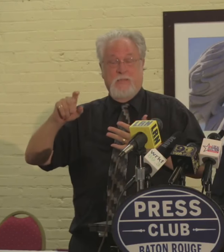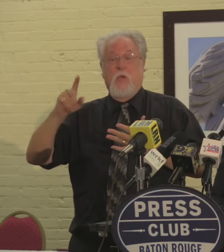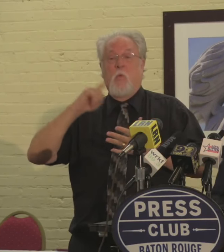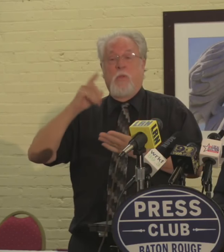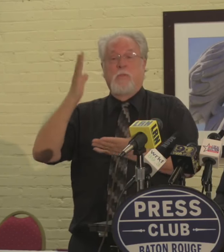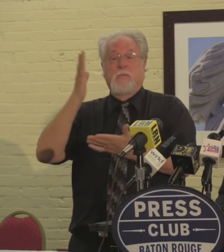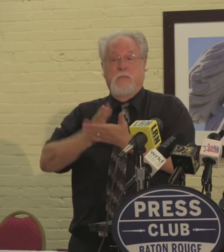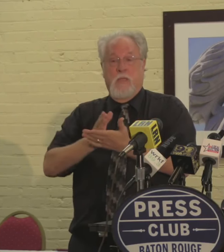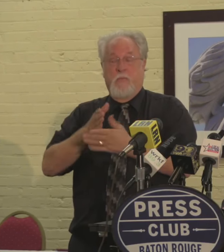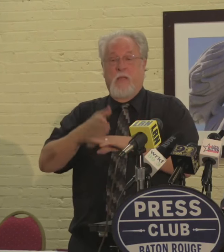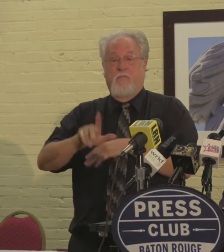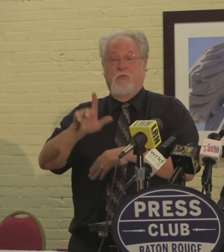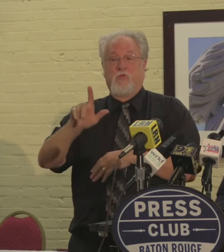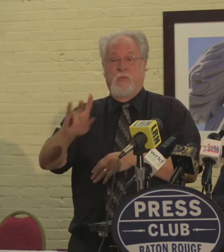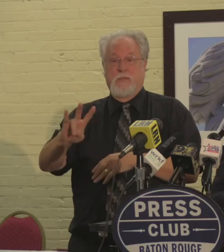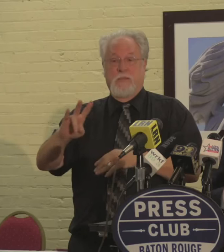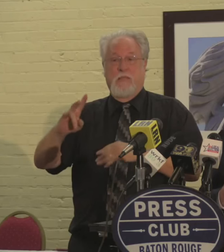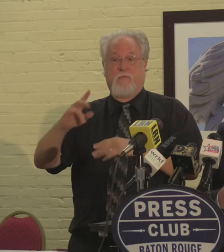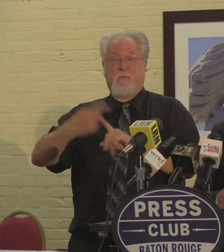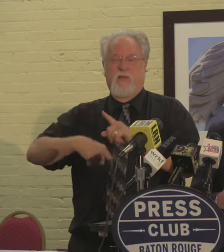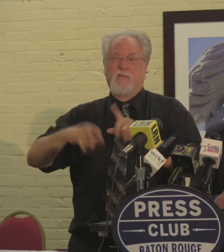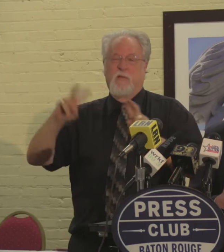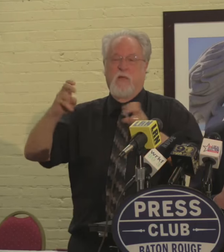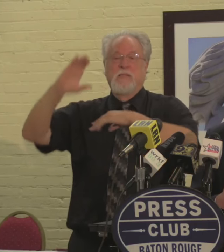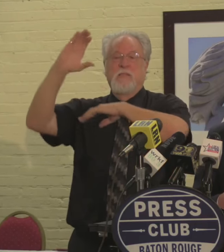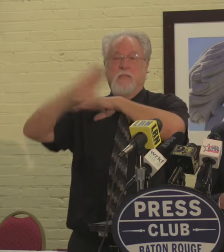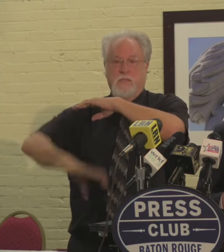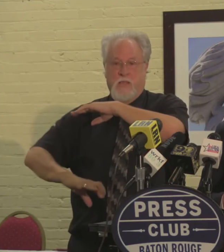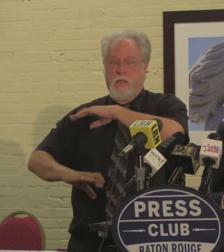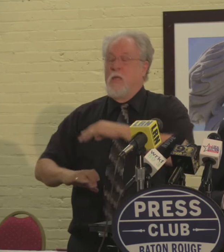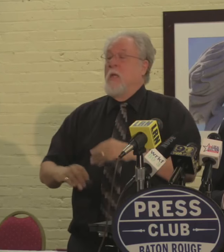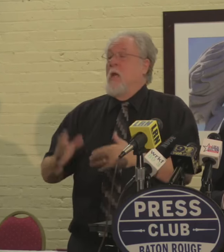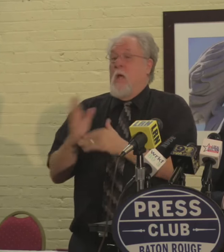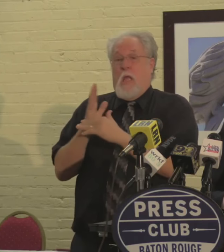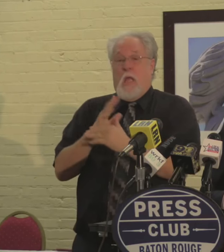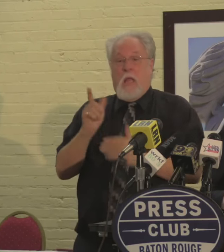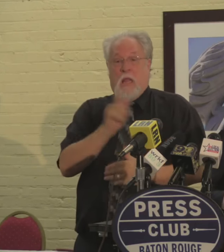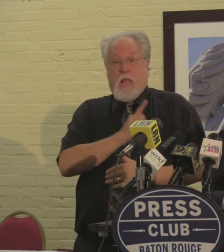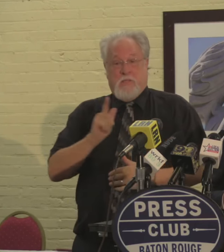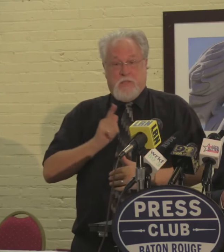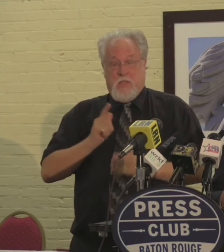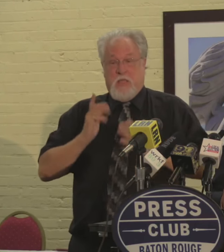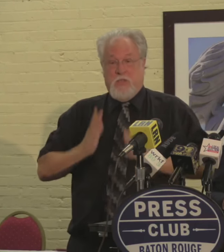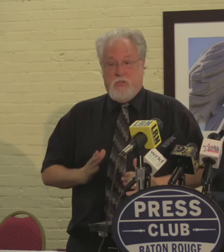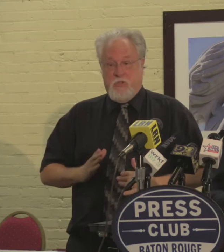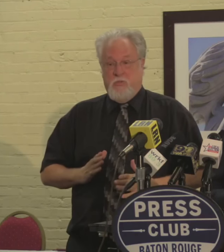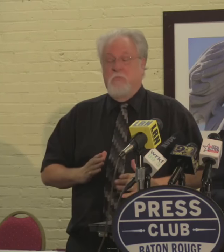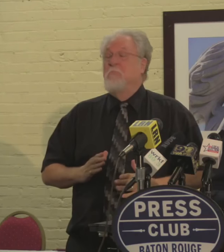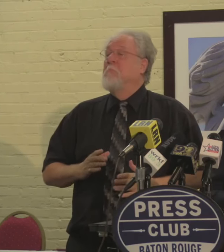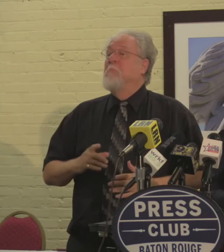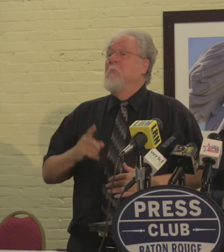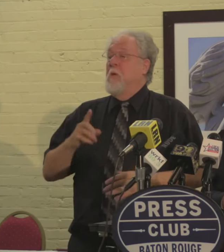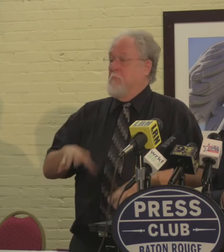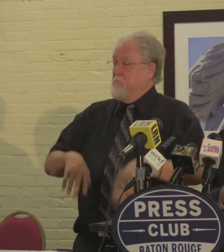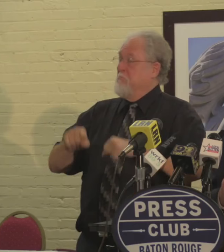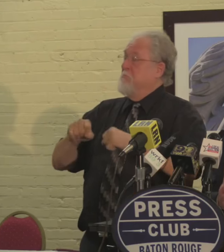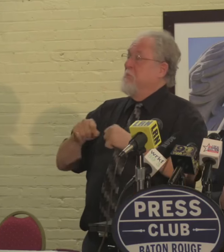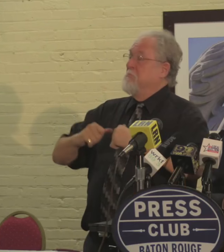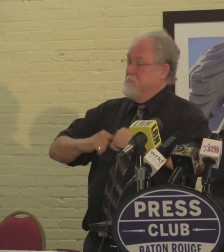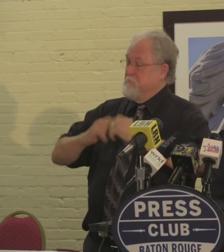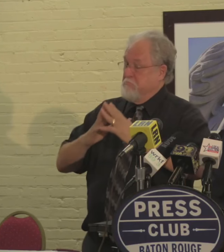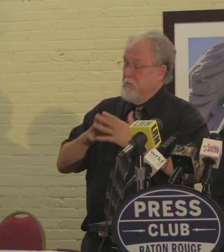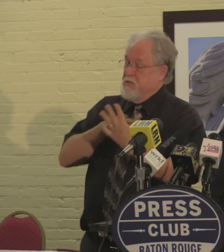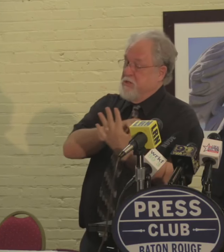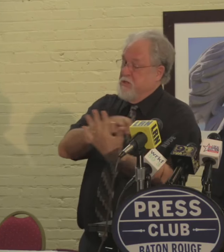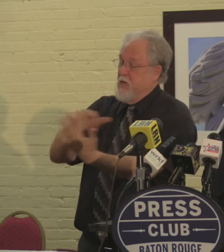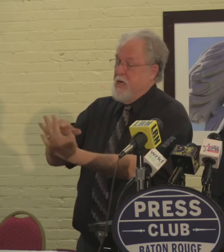months. And in the intervening period, the legislature committed itself to studying and adopting long-term